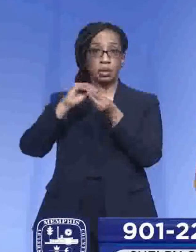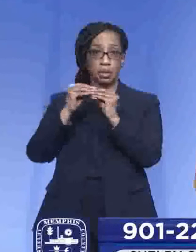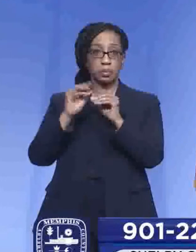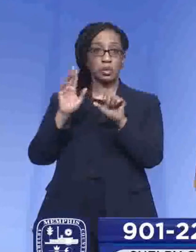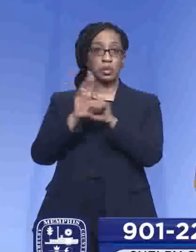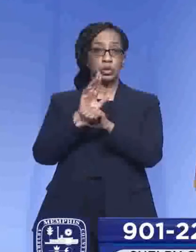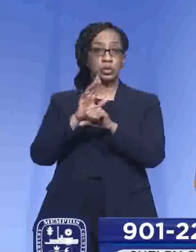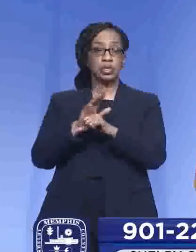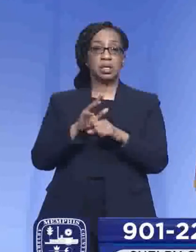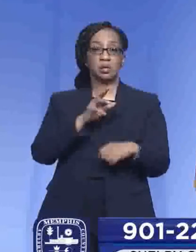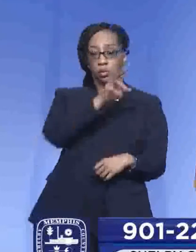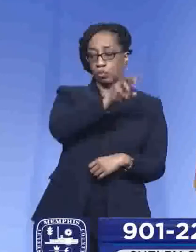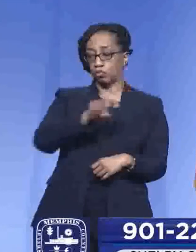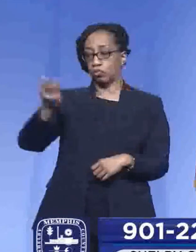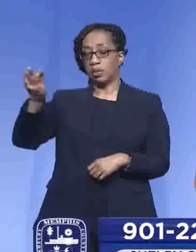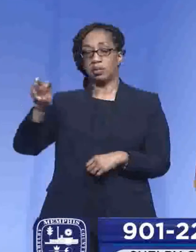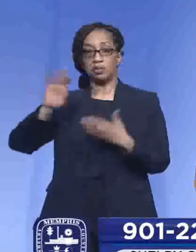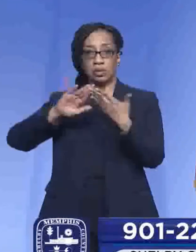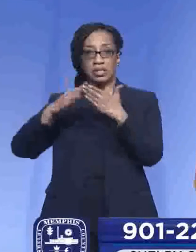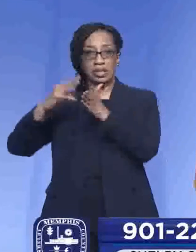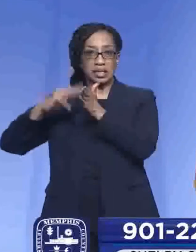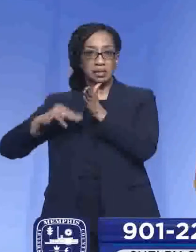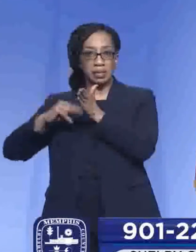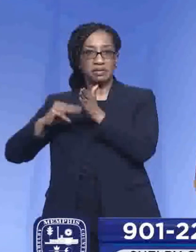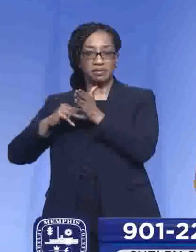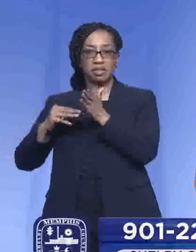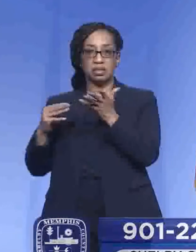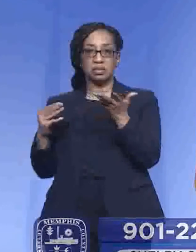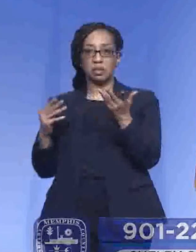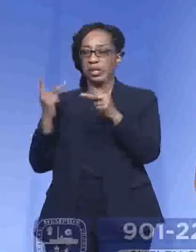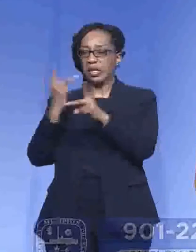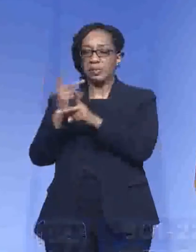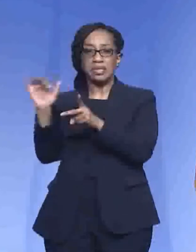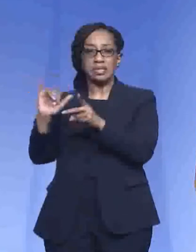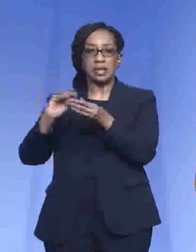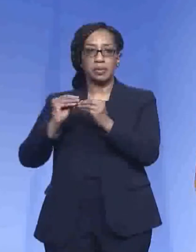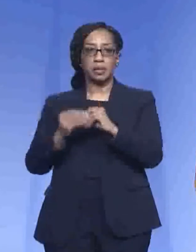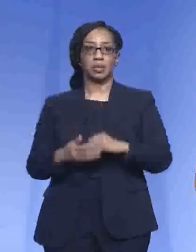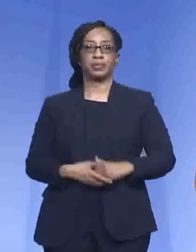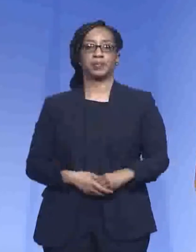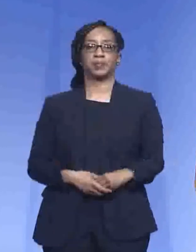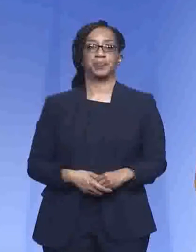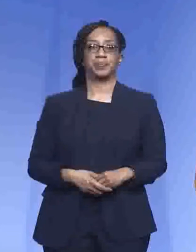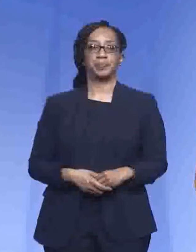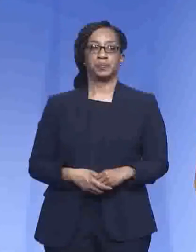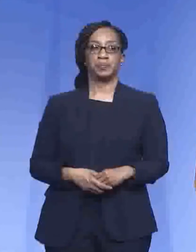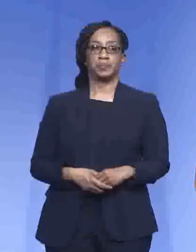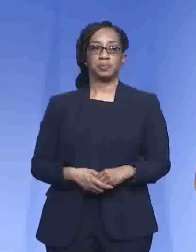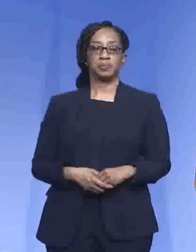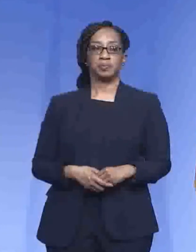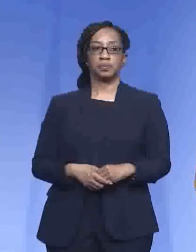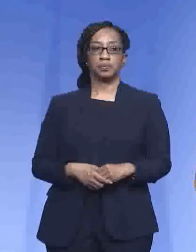so we won't have to change that number going forward. Sam Hardiman, Commercial Appeal.